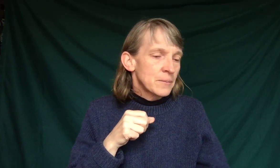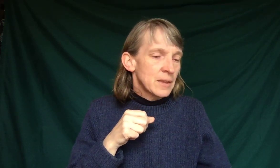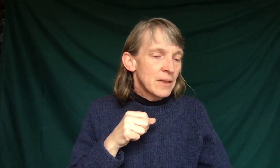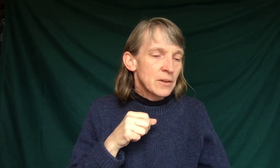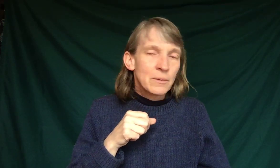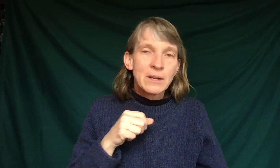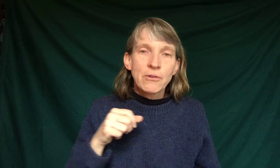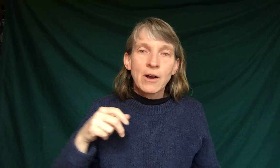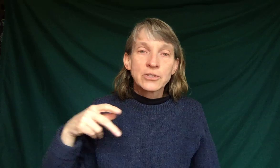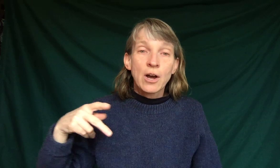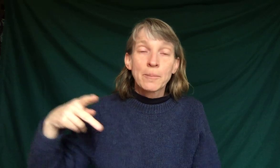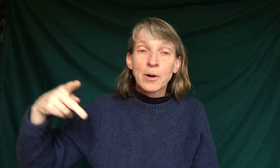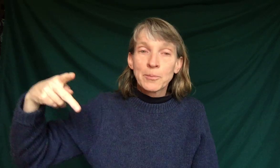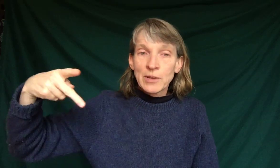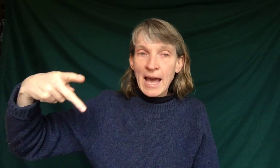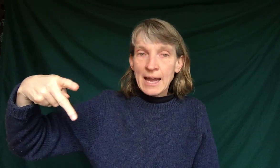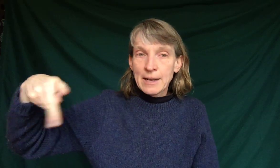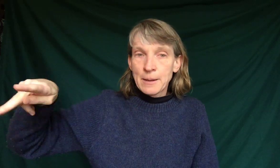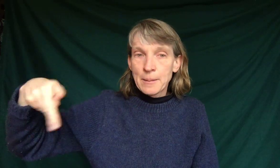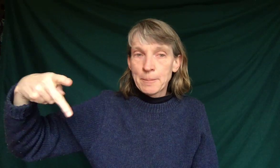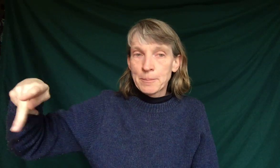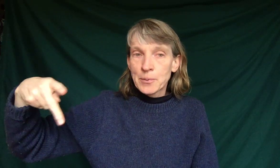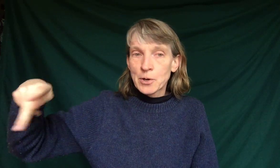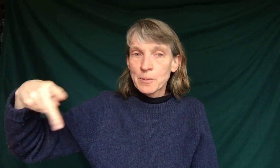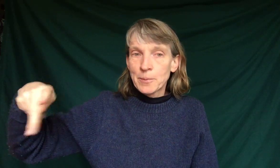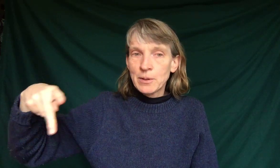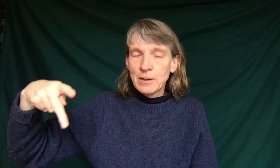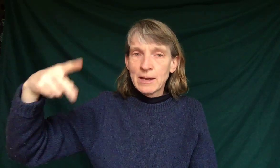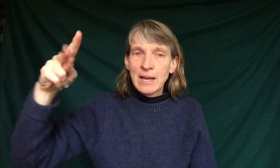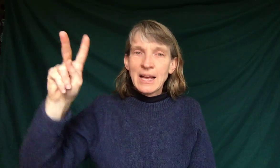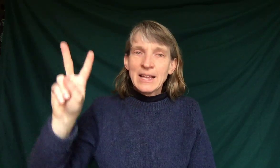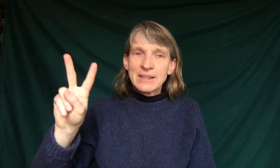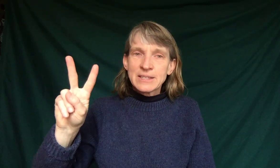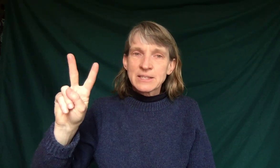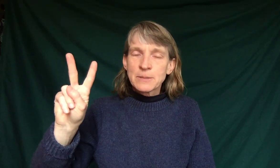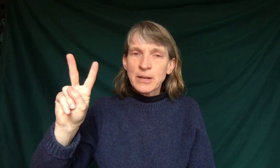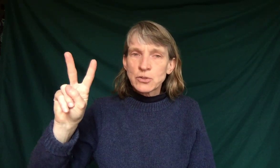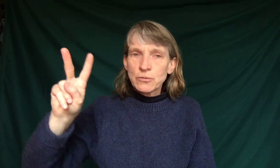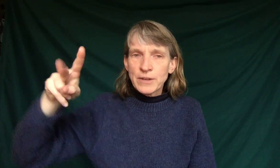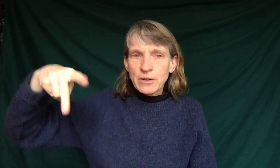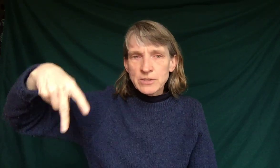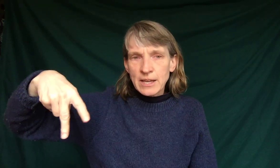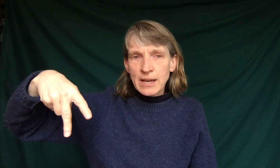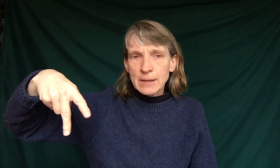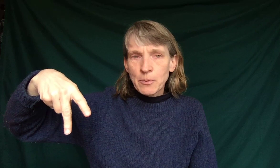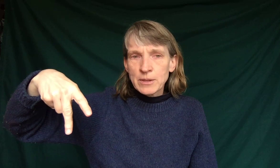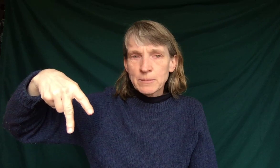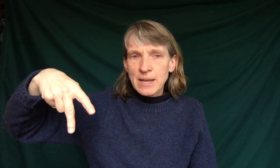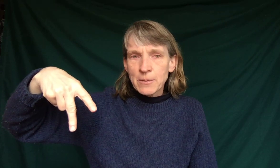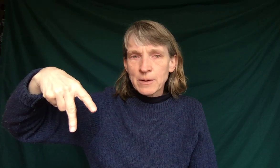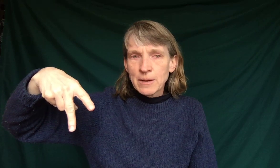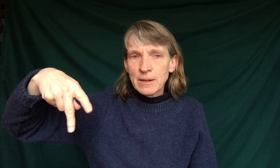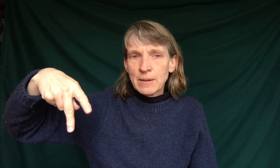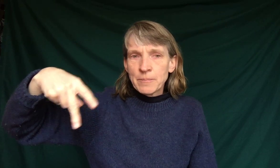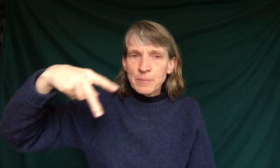And the green frog saw a purple cat. Purple. This is, you make two fingers and kind of point them down. P